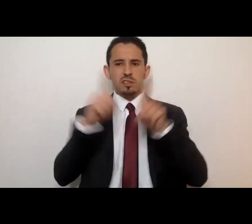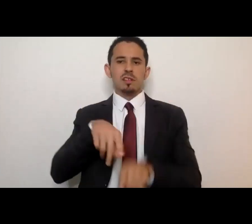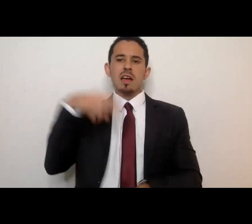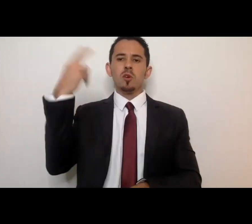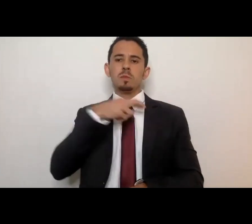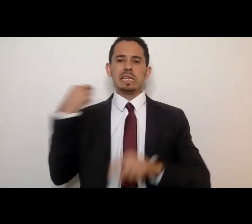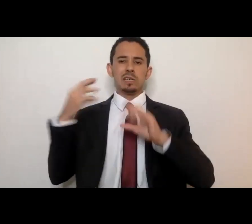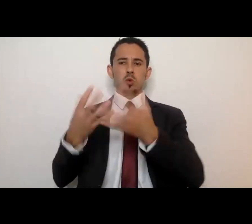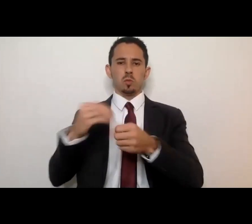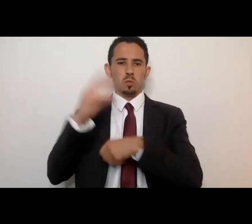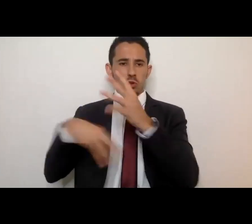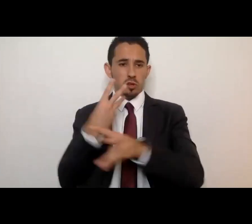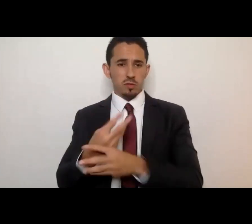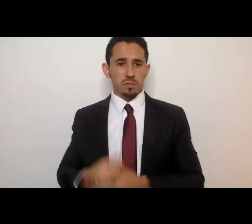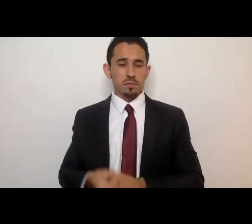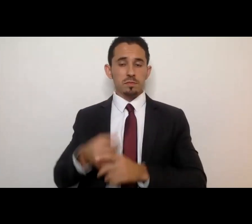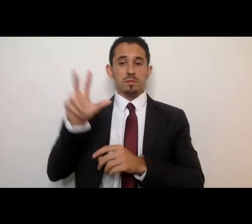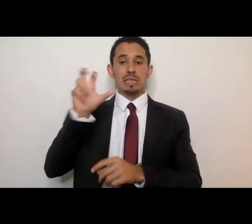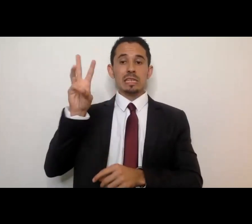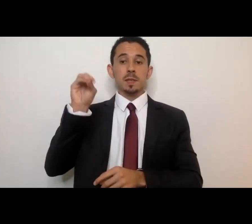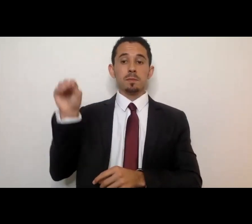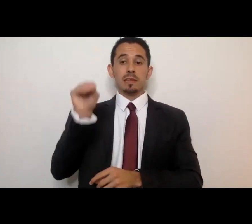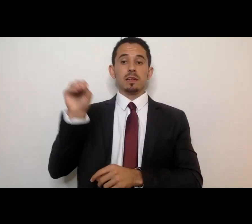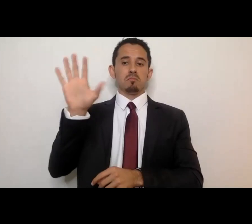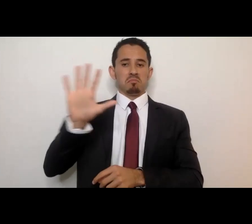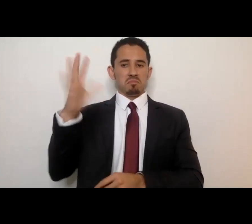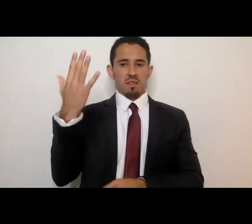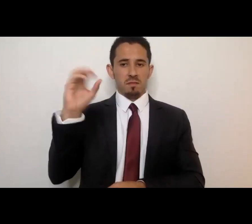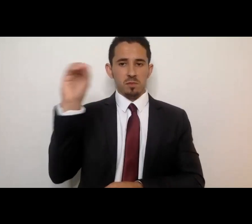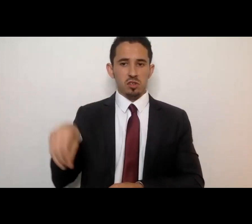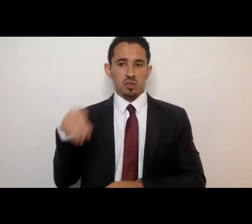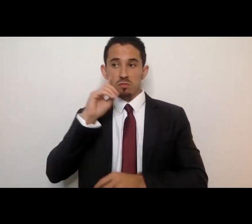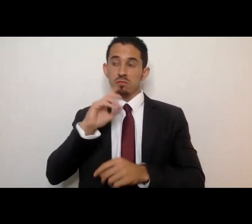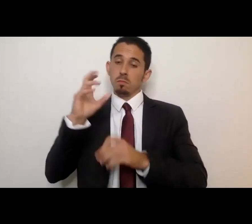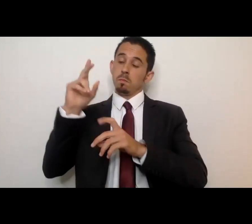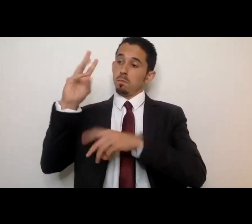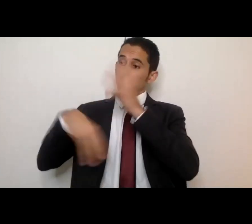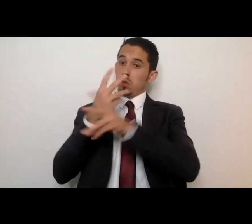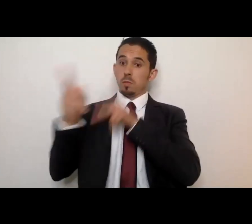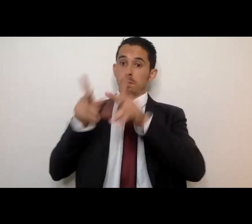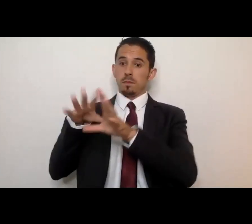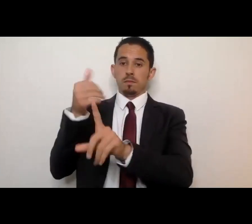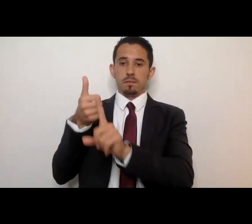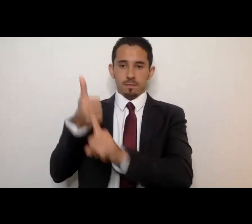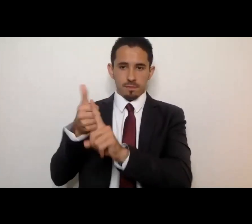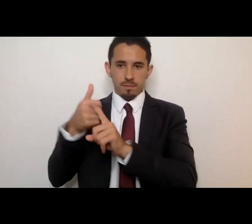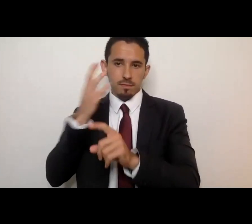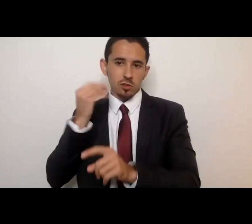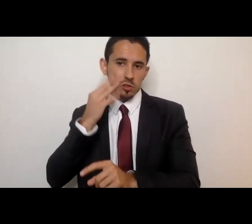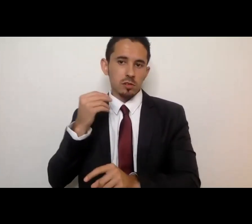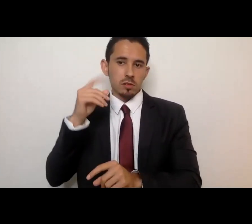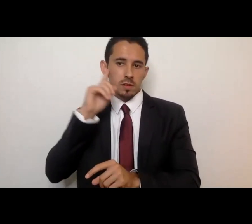The deaf population is considered a high-risk group globally. There are 360 million people with hearing loss. That's about 5%.